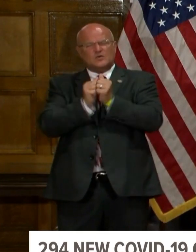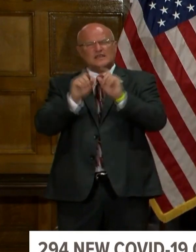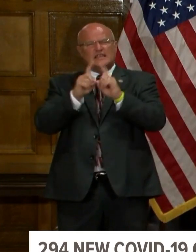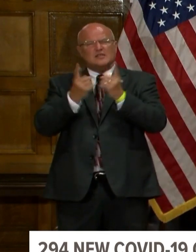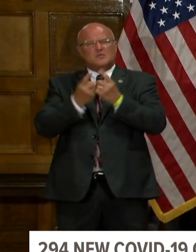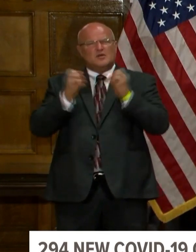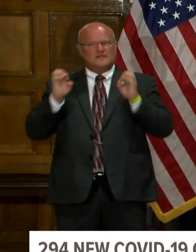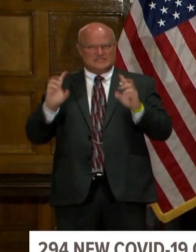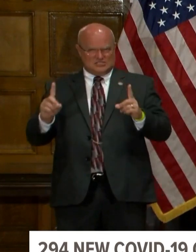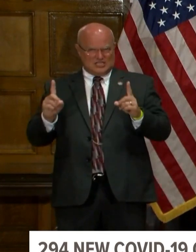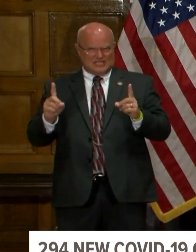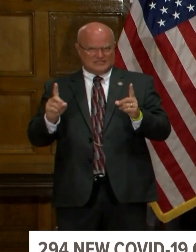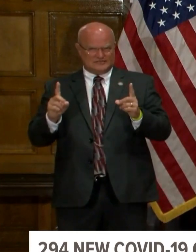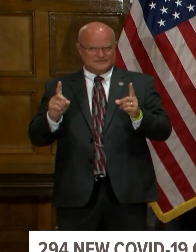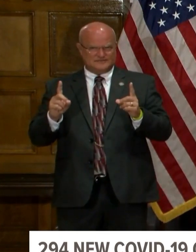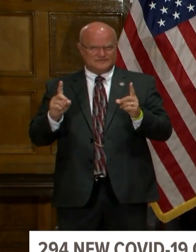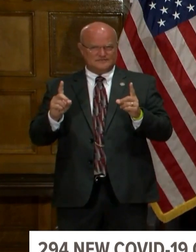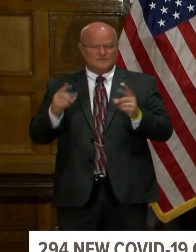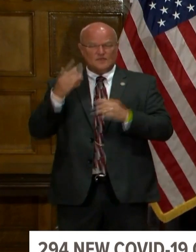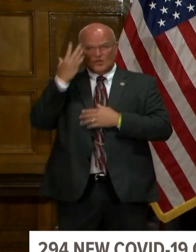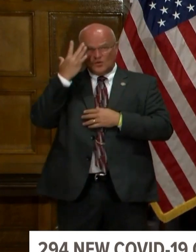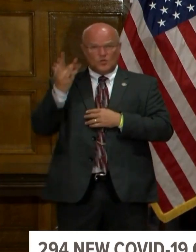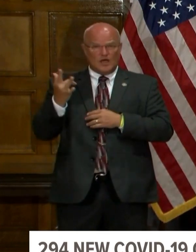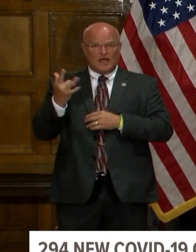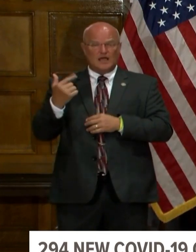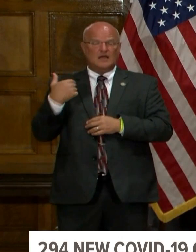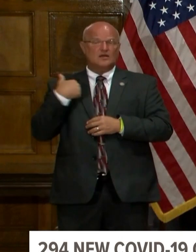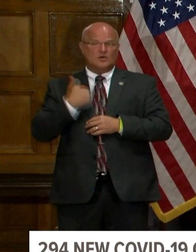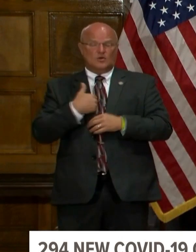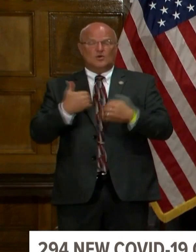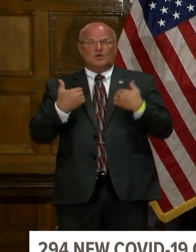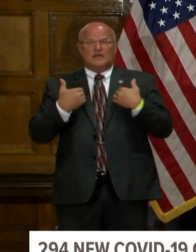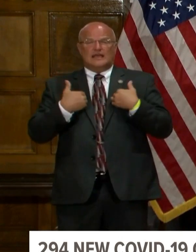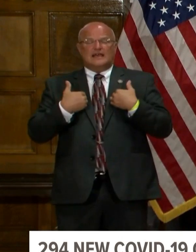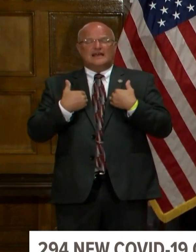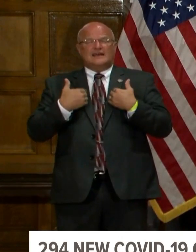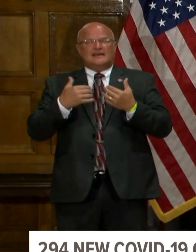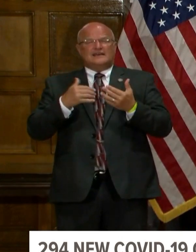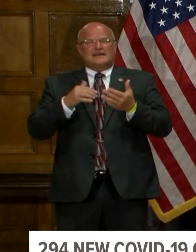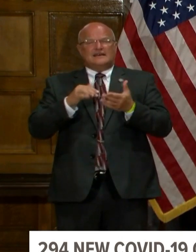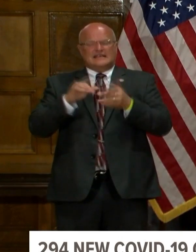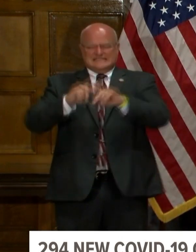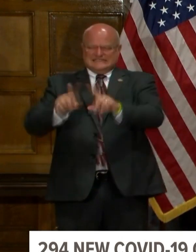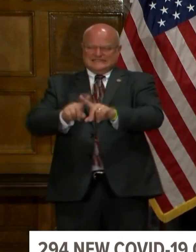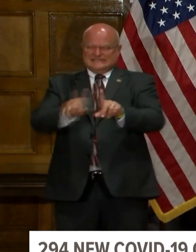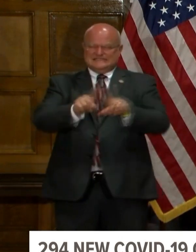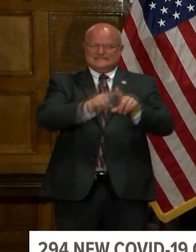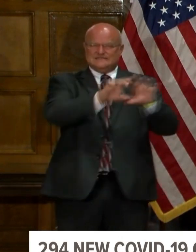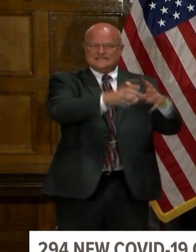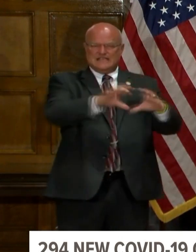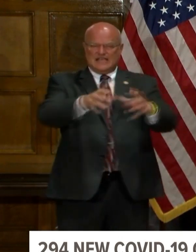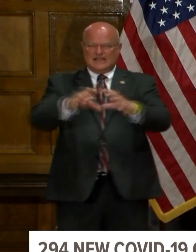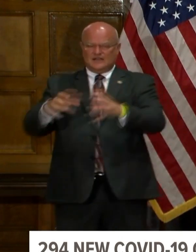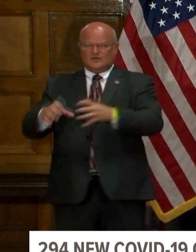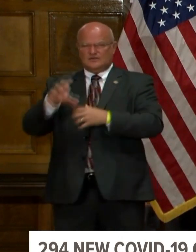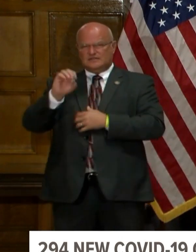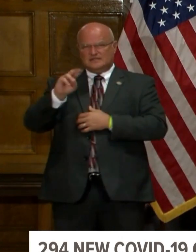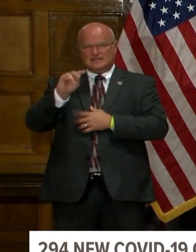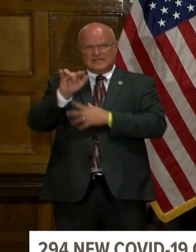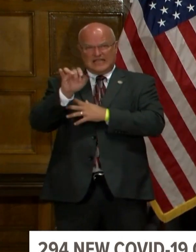Department of Education because we have the different categories of